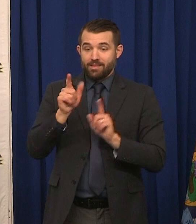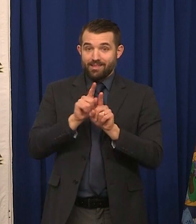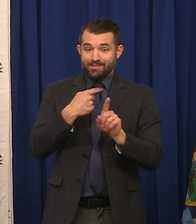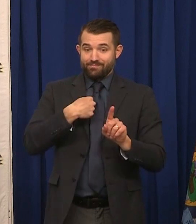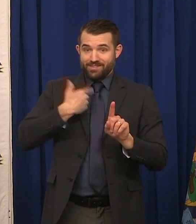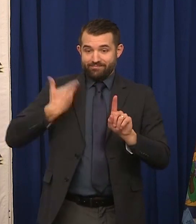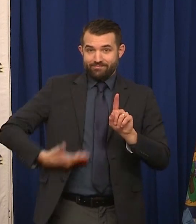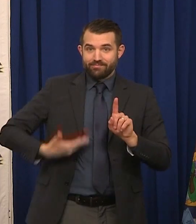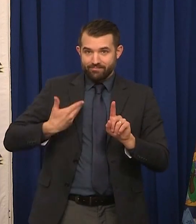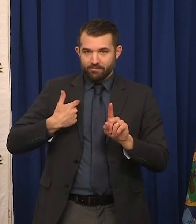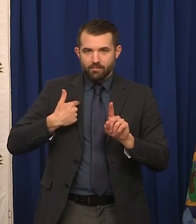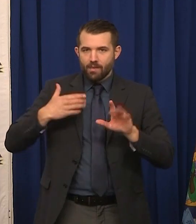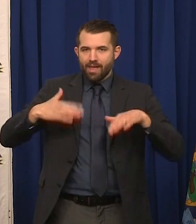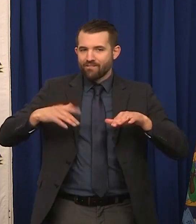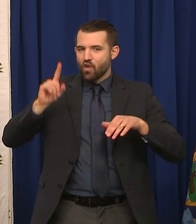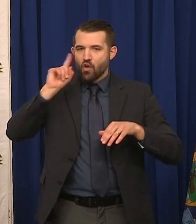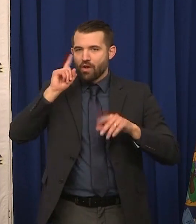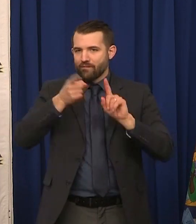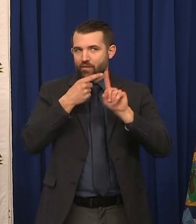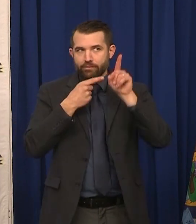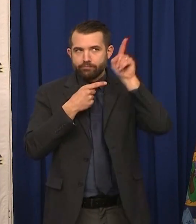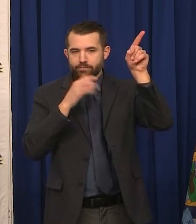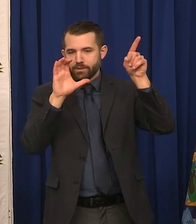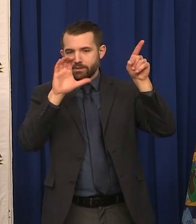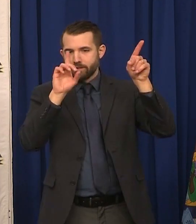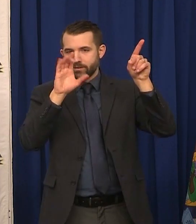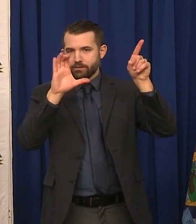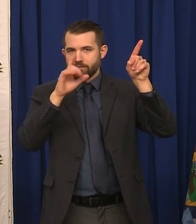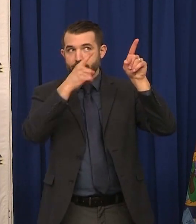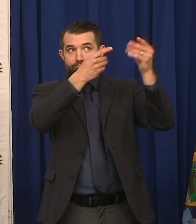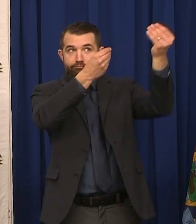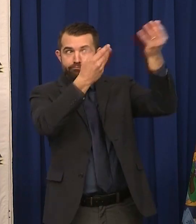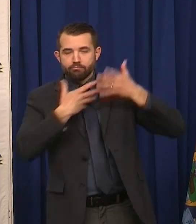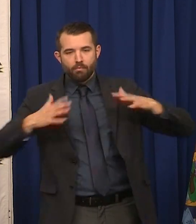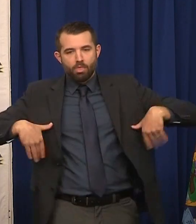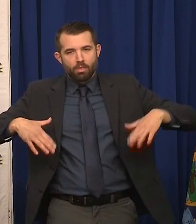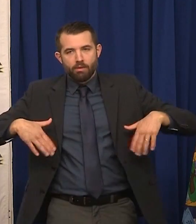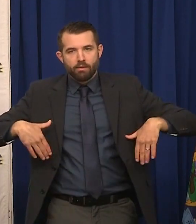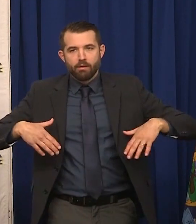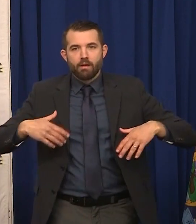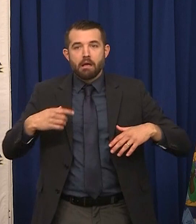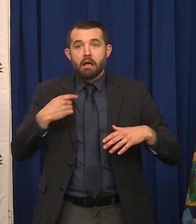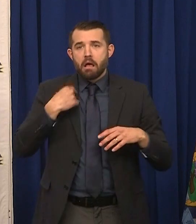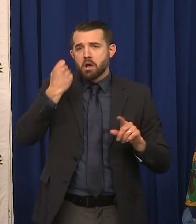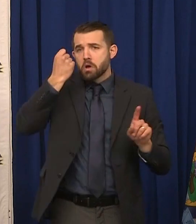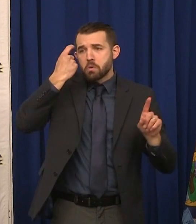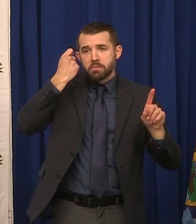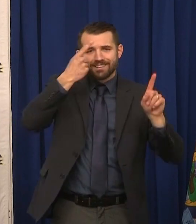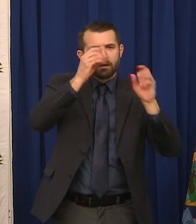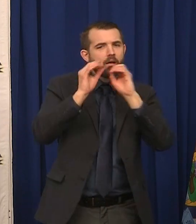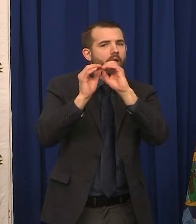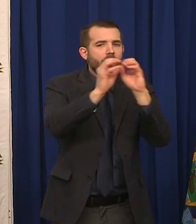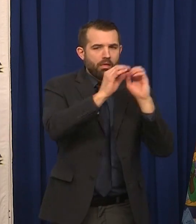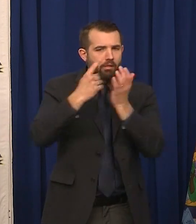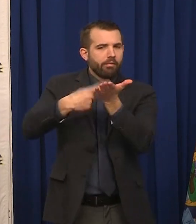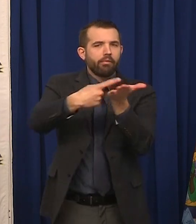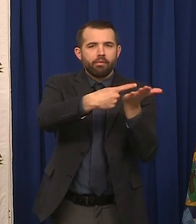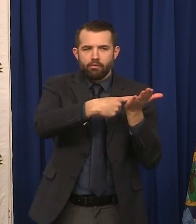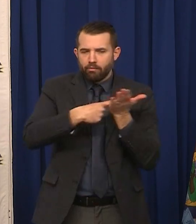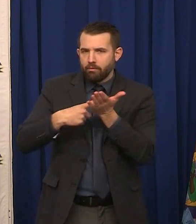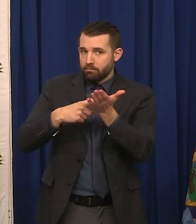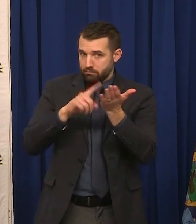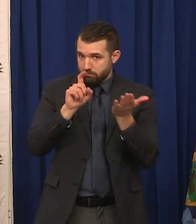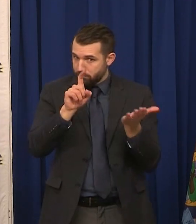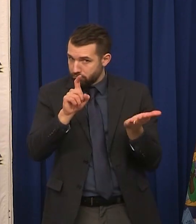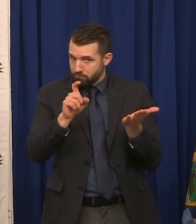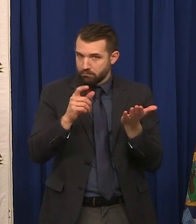the CDC director himself. I know that it's something that's under discussion. And so until any official recommendation